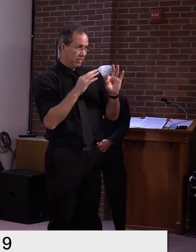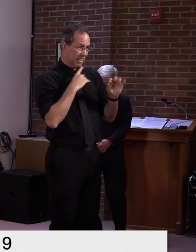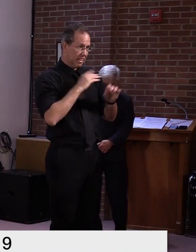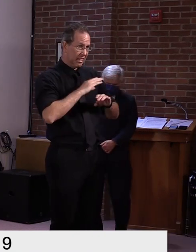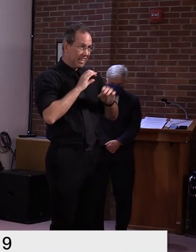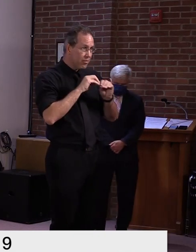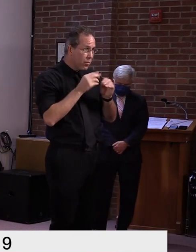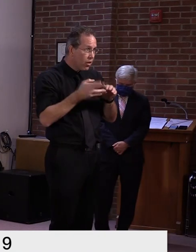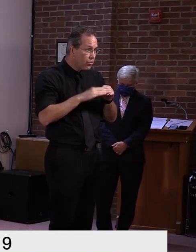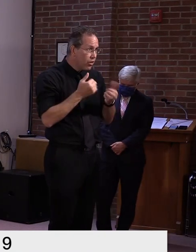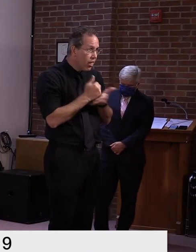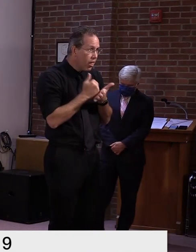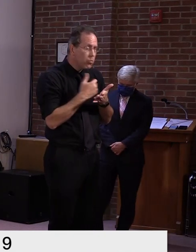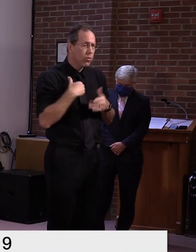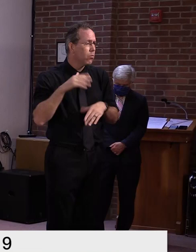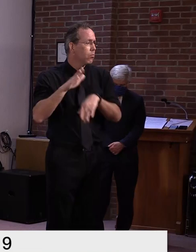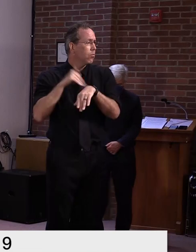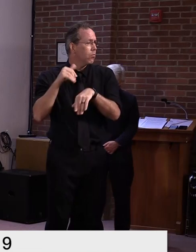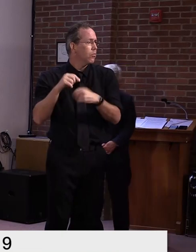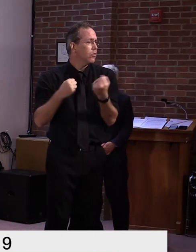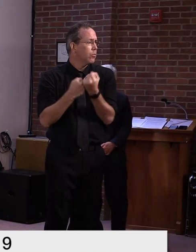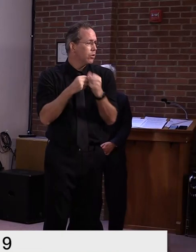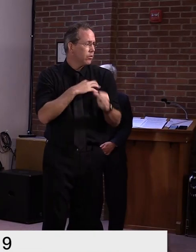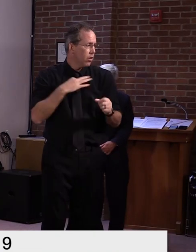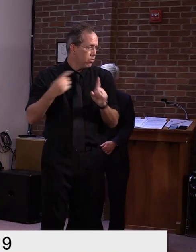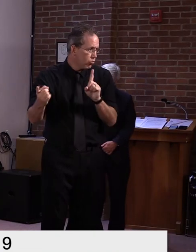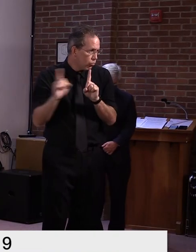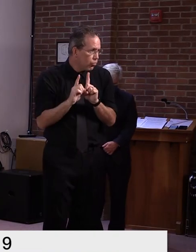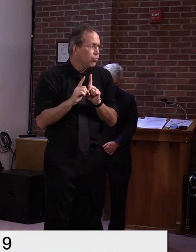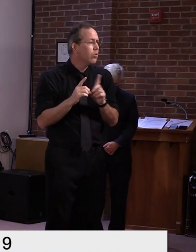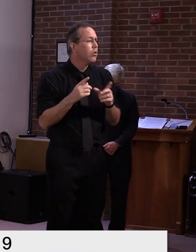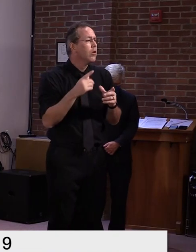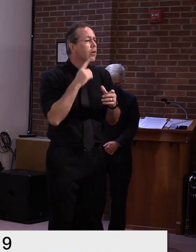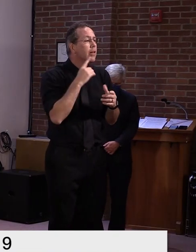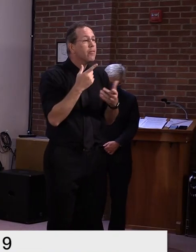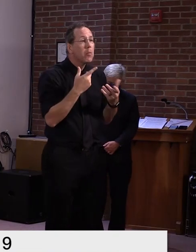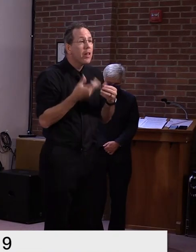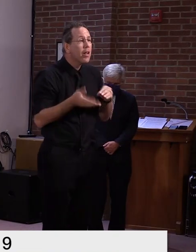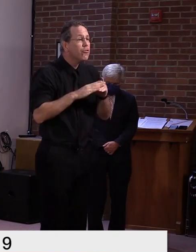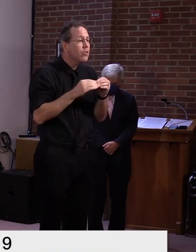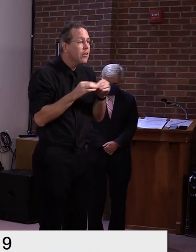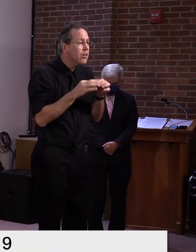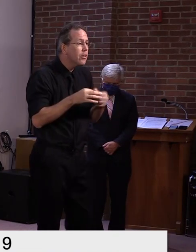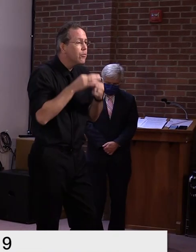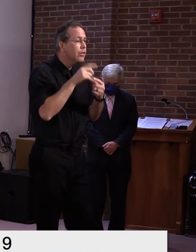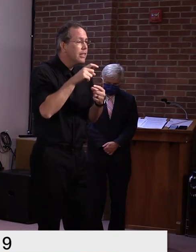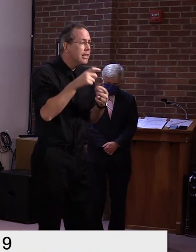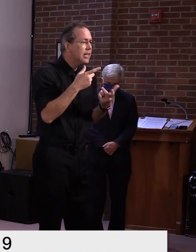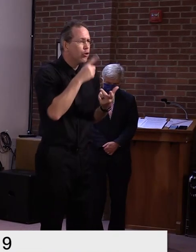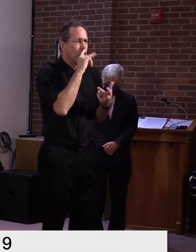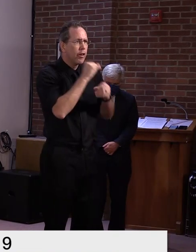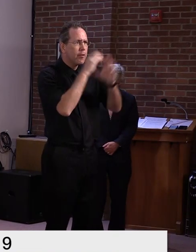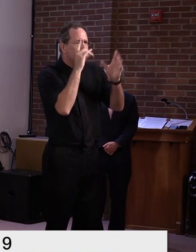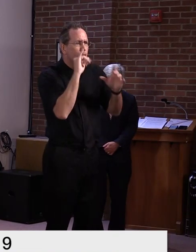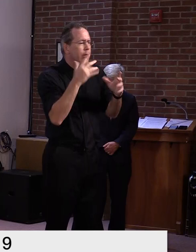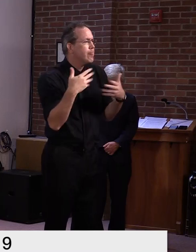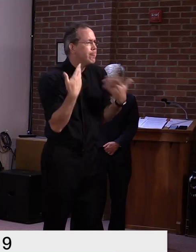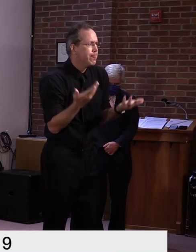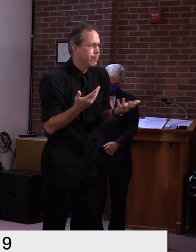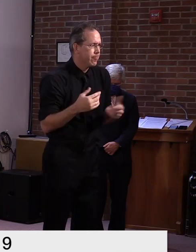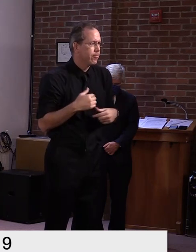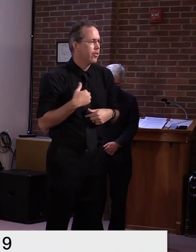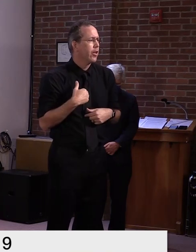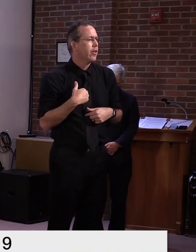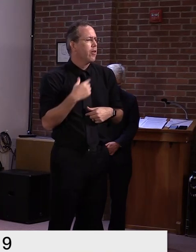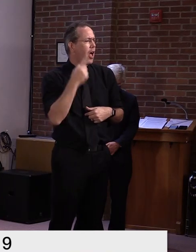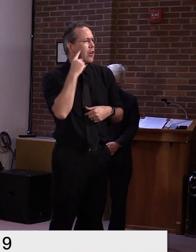terms of additional supports for students, I think it's a little early, but I think the first question, districts are ramping up staff to implement the health guidance.